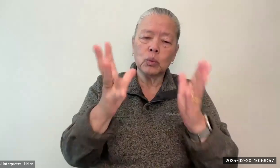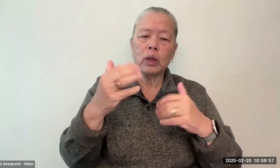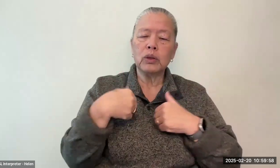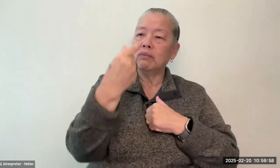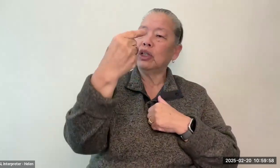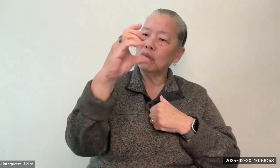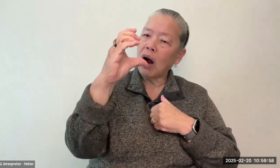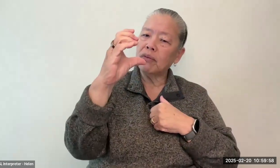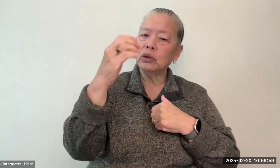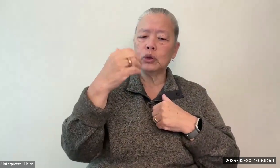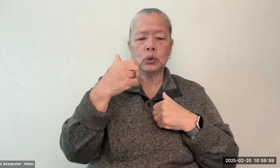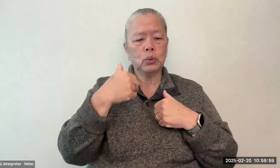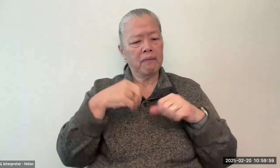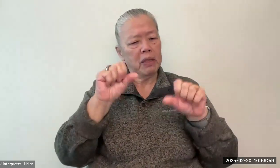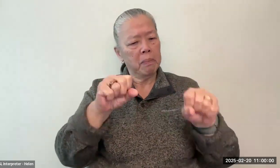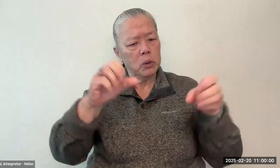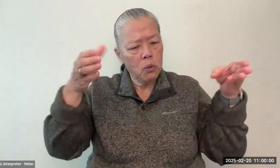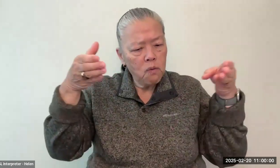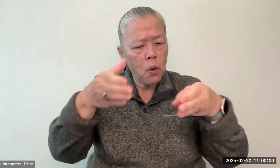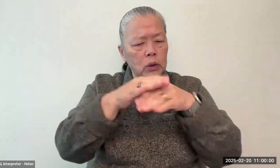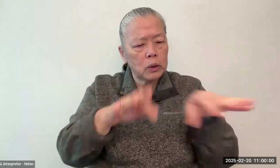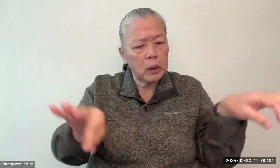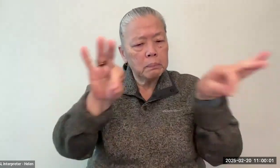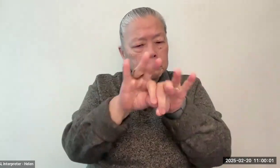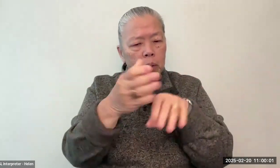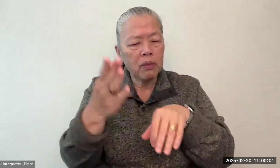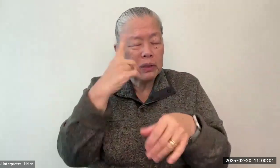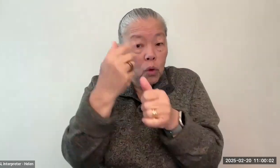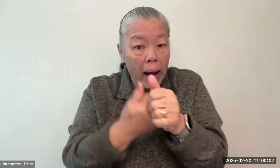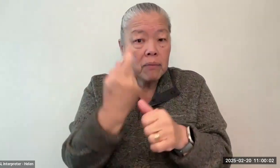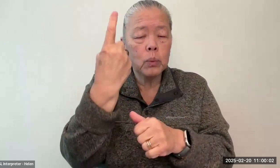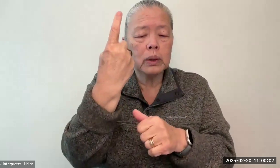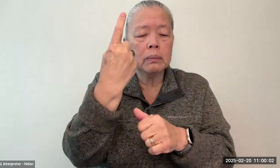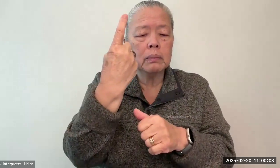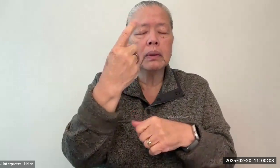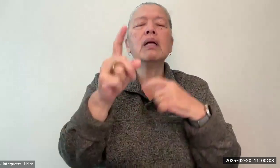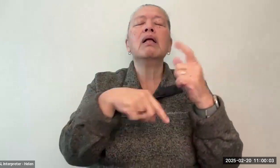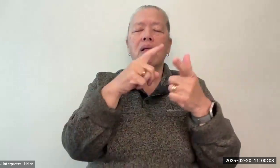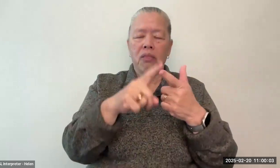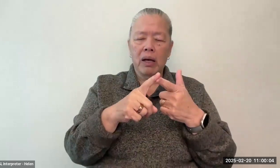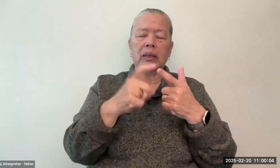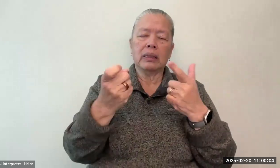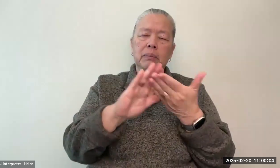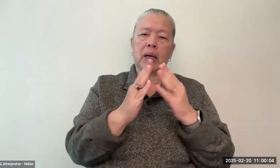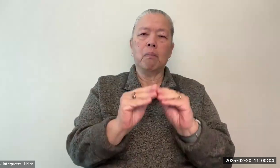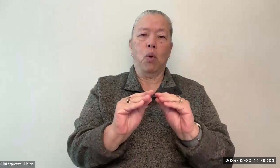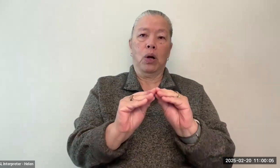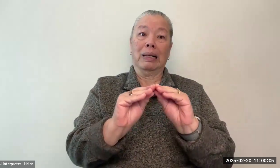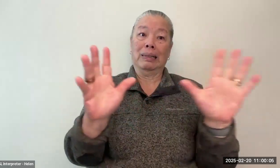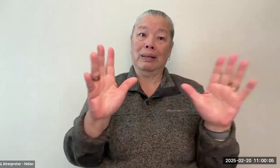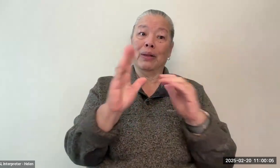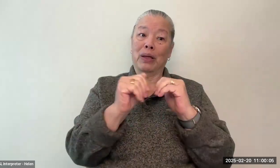to focus solely on things that really matter for everyone, it has to be clearer than it has been